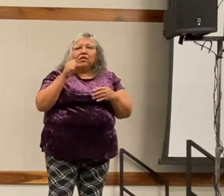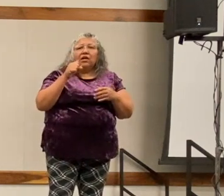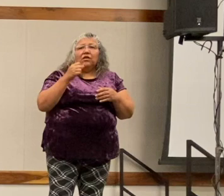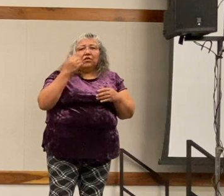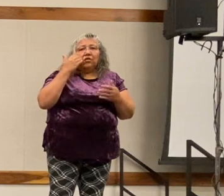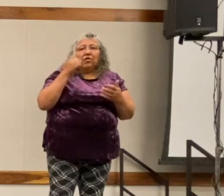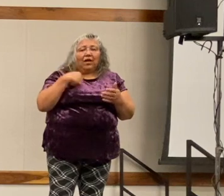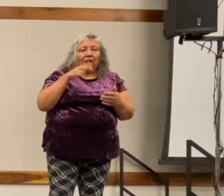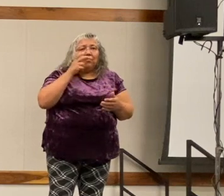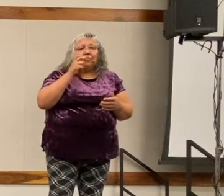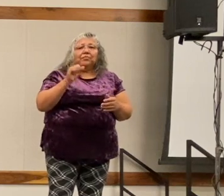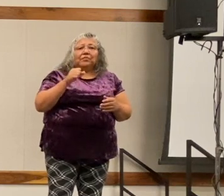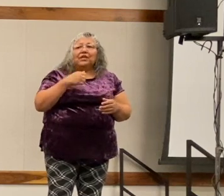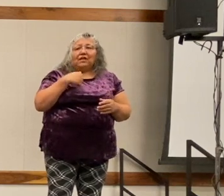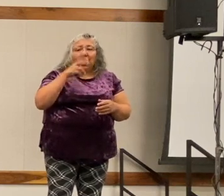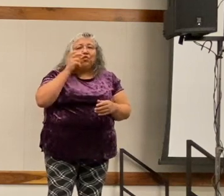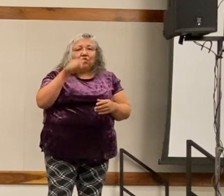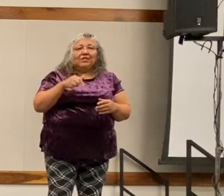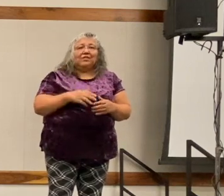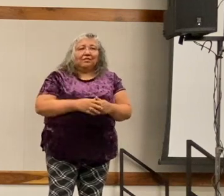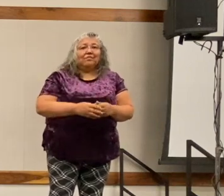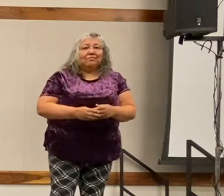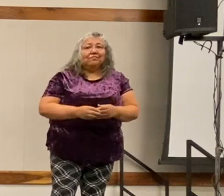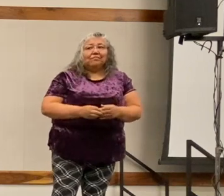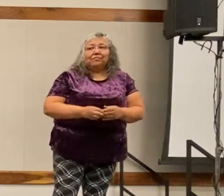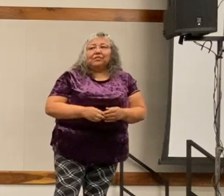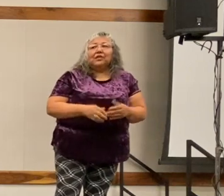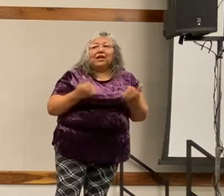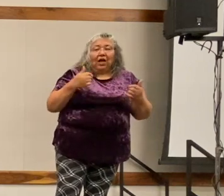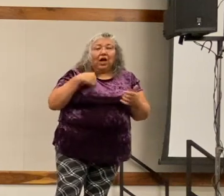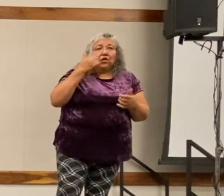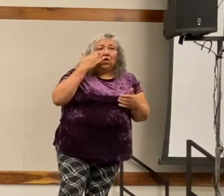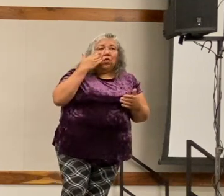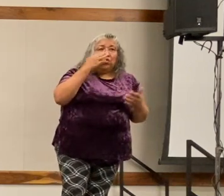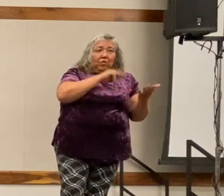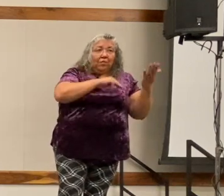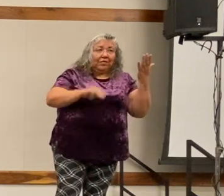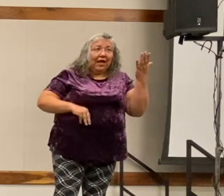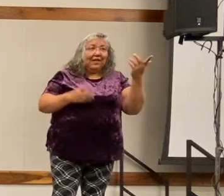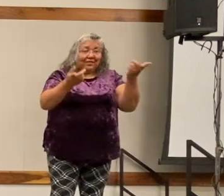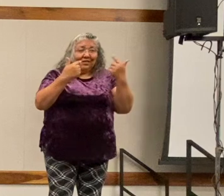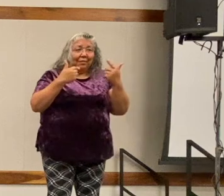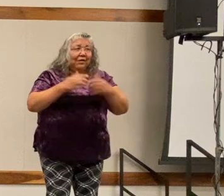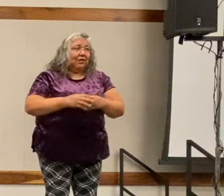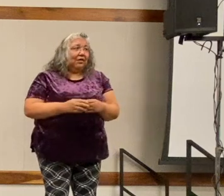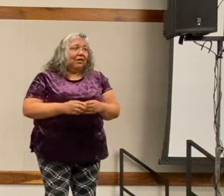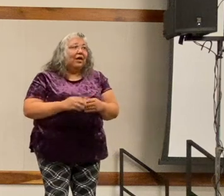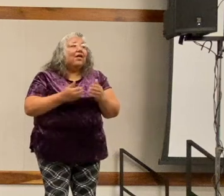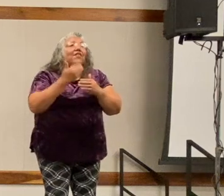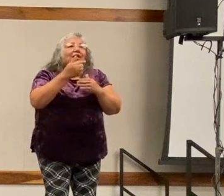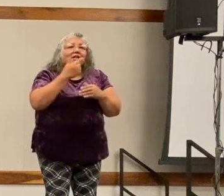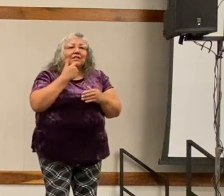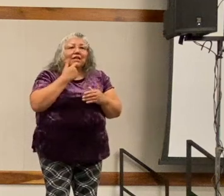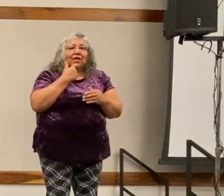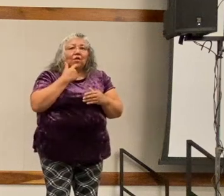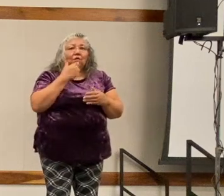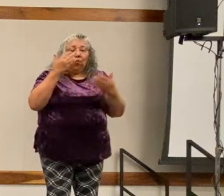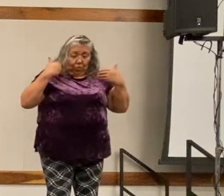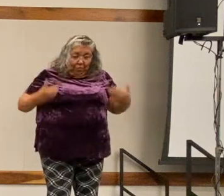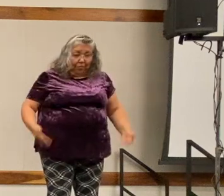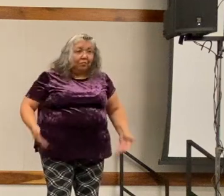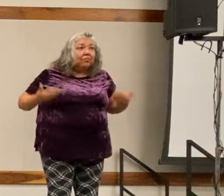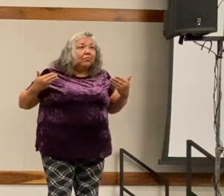no, I've heard this. Right? I know that the Messiah is coming. And then he says, well, I'm